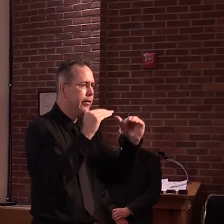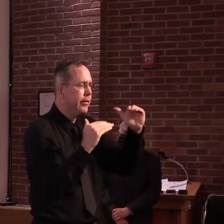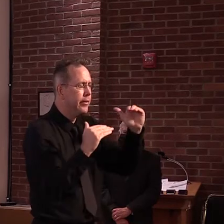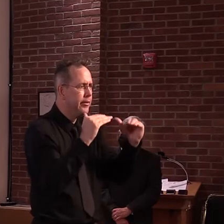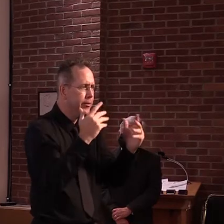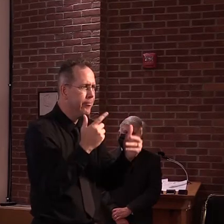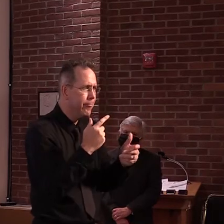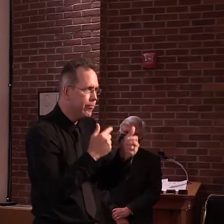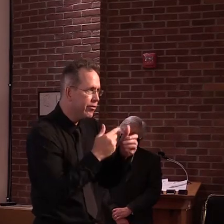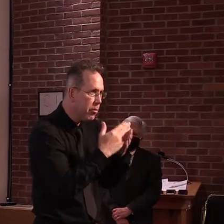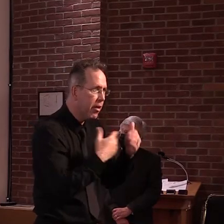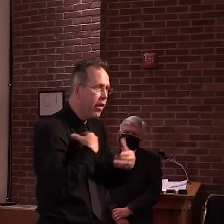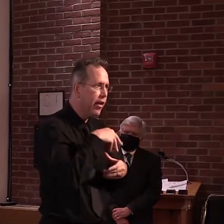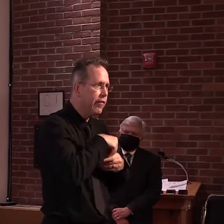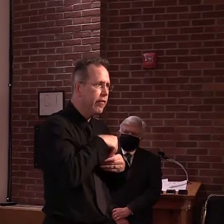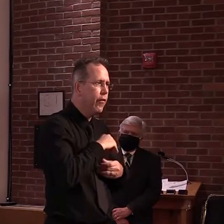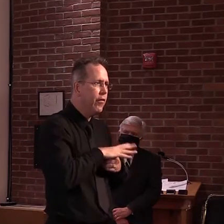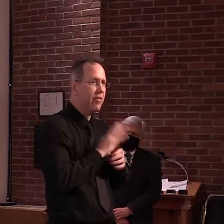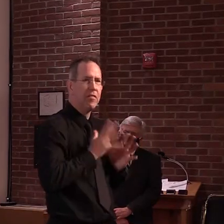at our data.